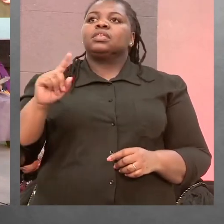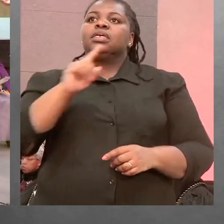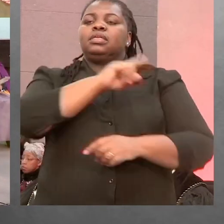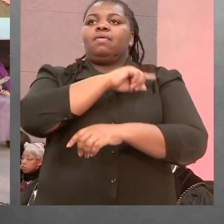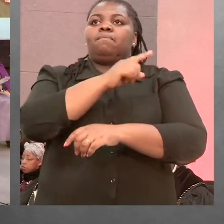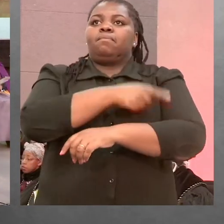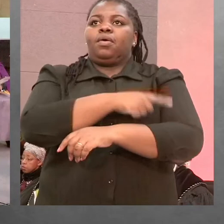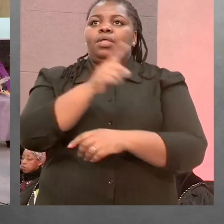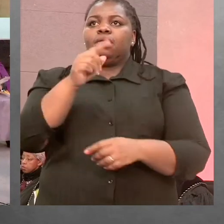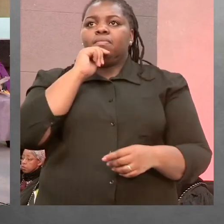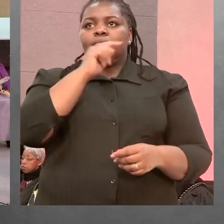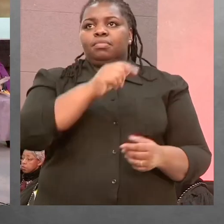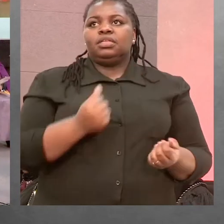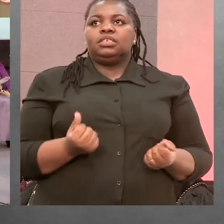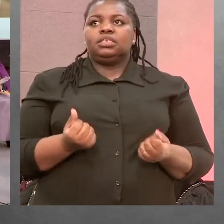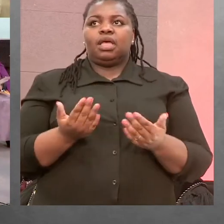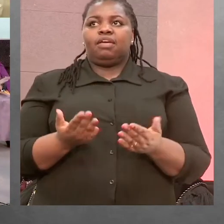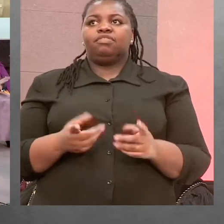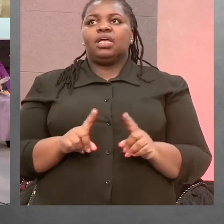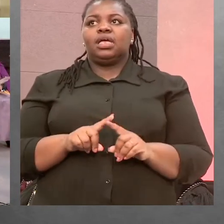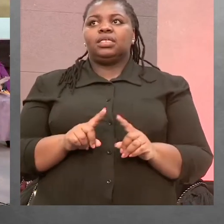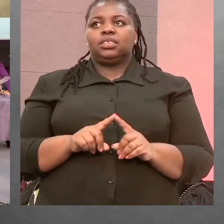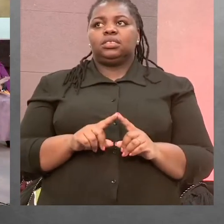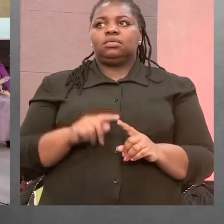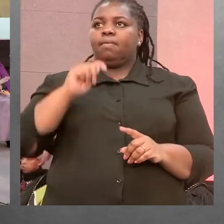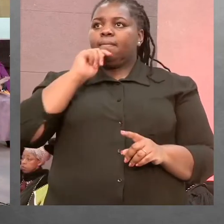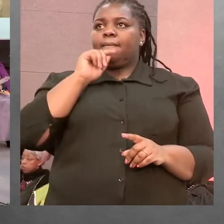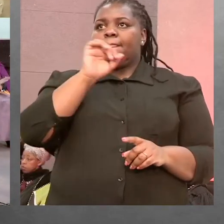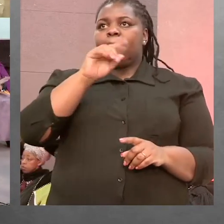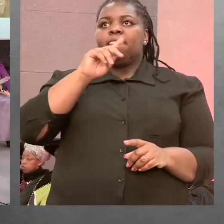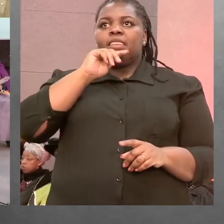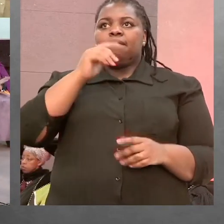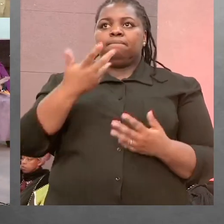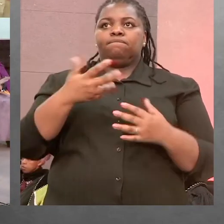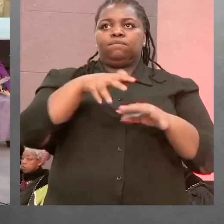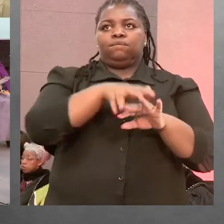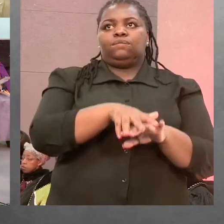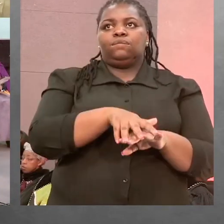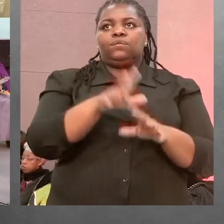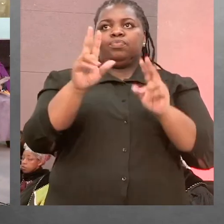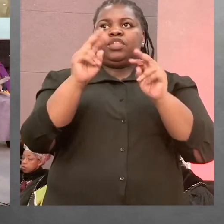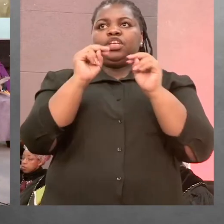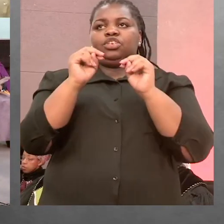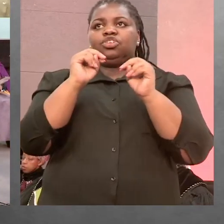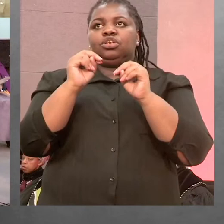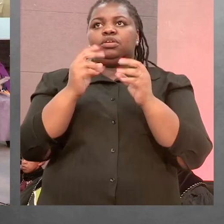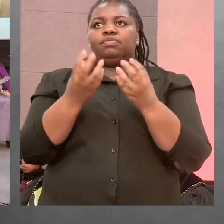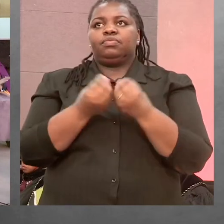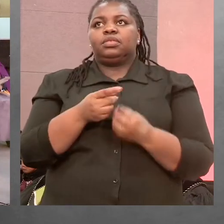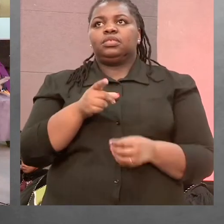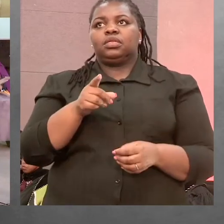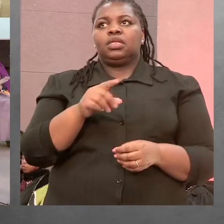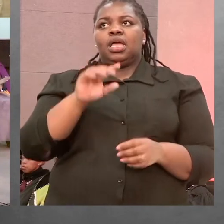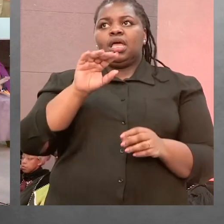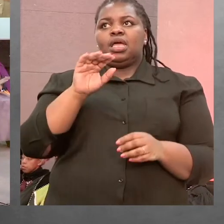empowerment served as the impetus for your transformative initiatives, such as the Sizwe Ntsaluba